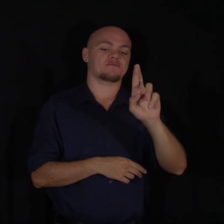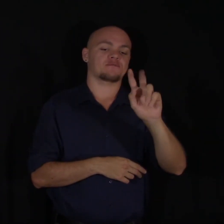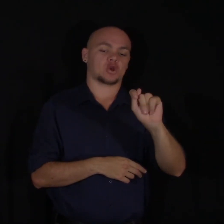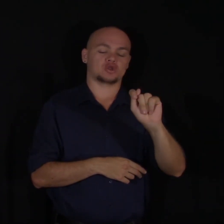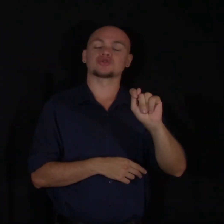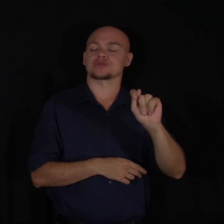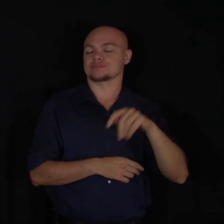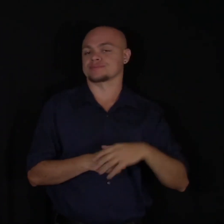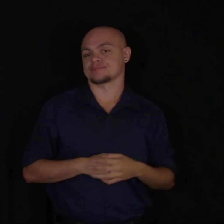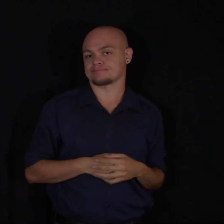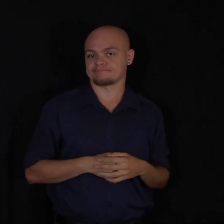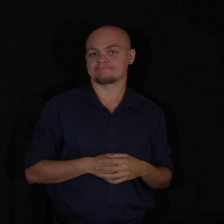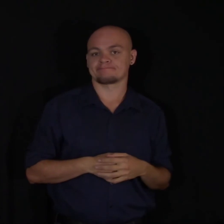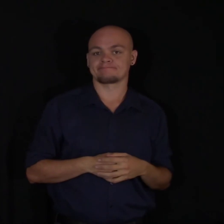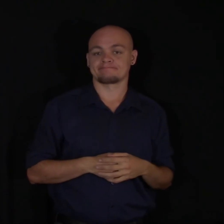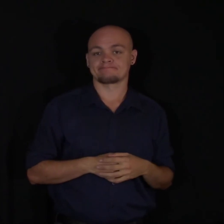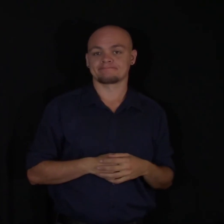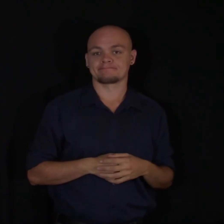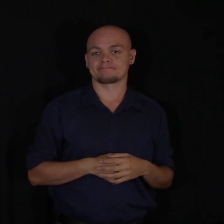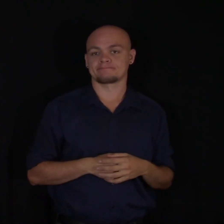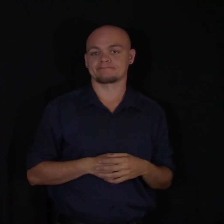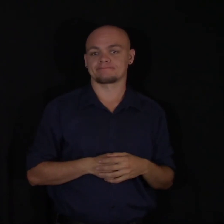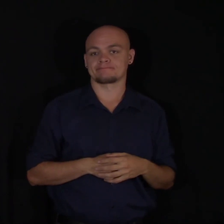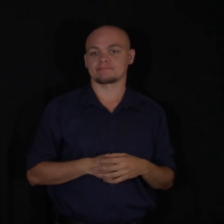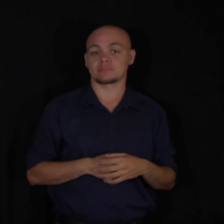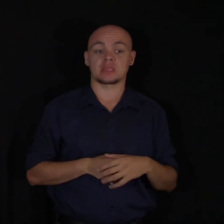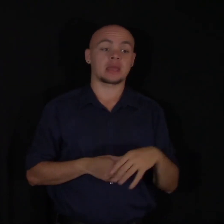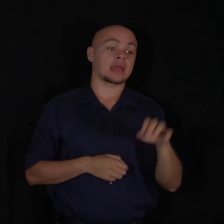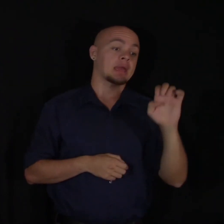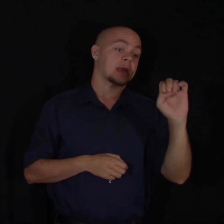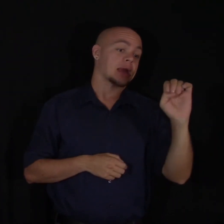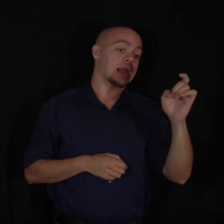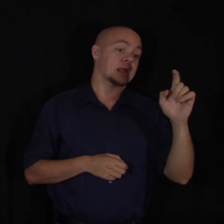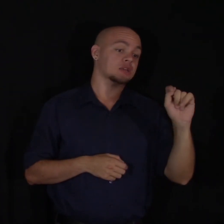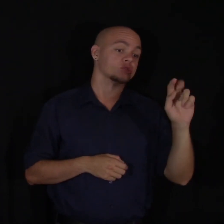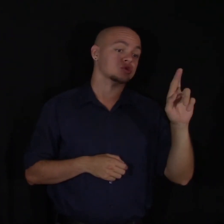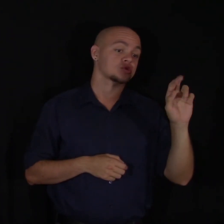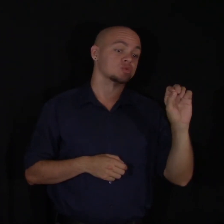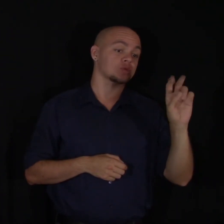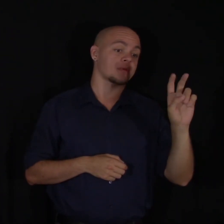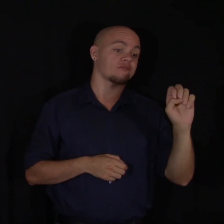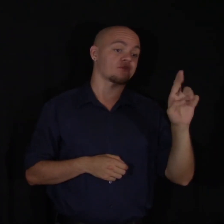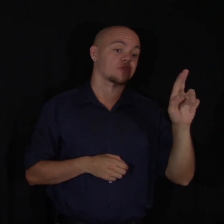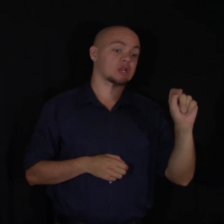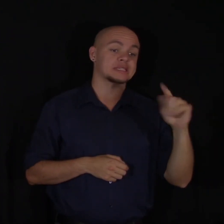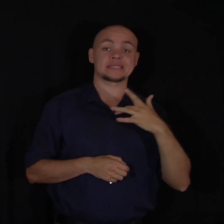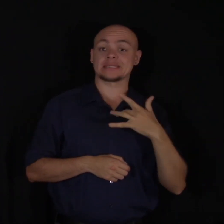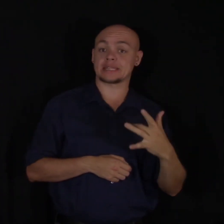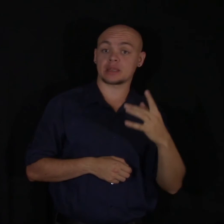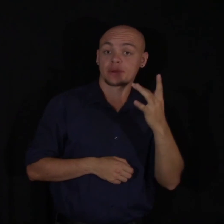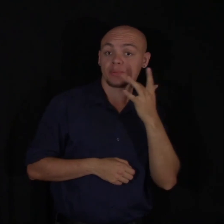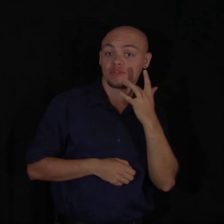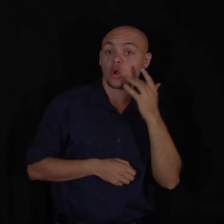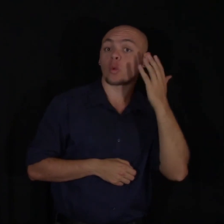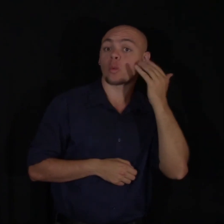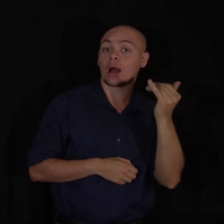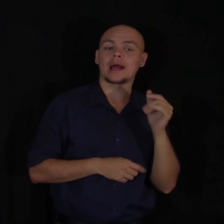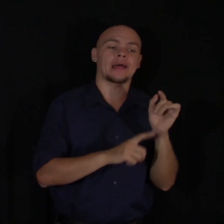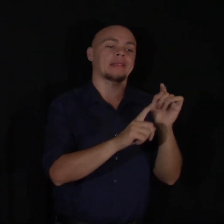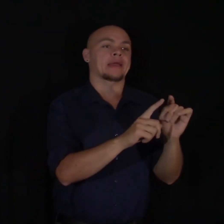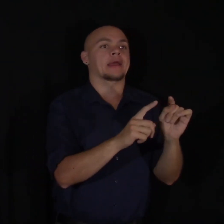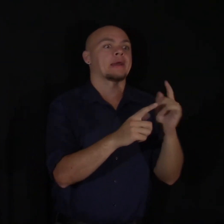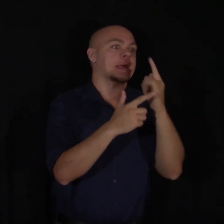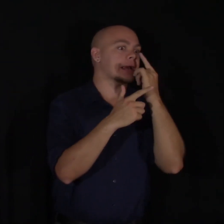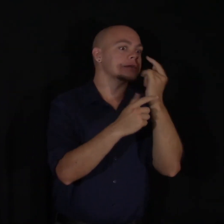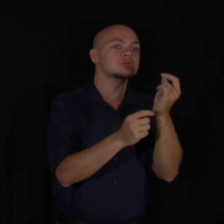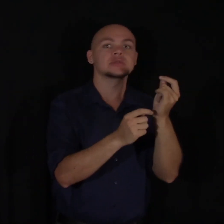It is no secret that being extroverted is usually a lot more preferred. It's nicer when someone is the light of the party. They're